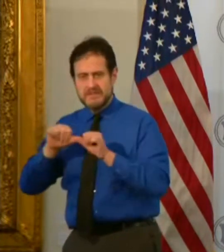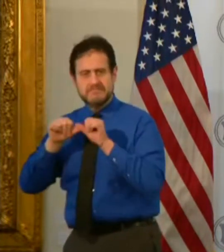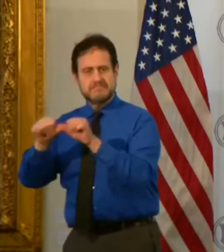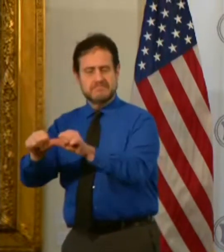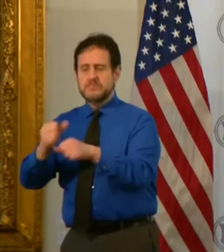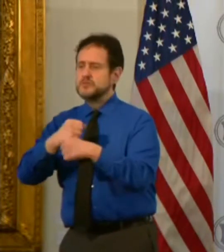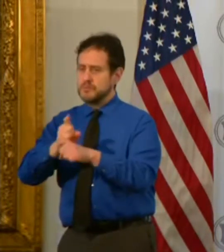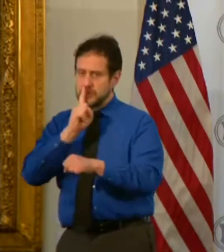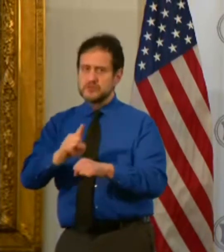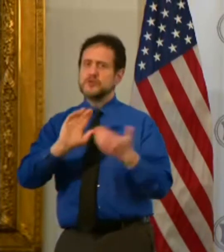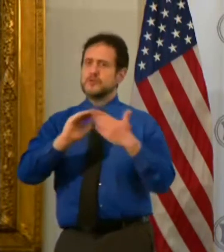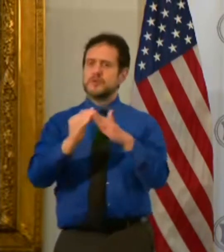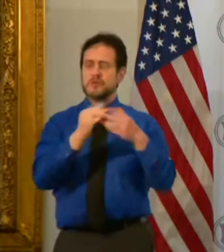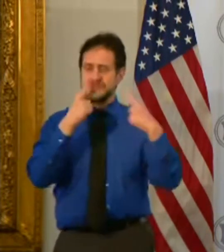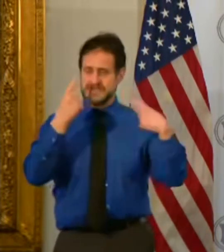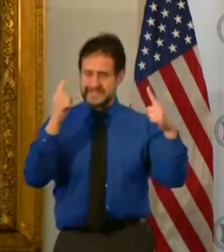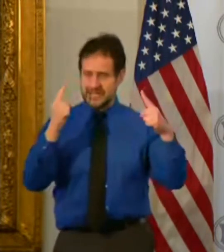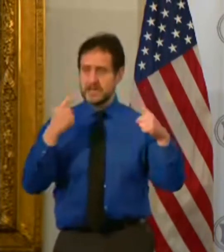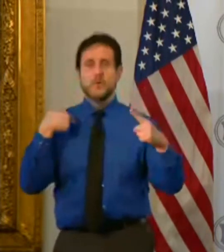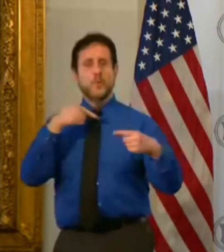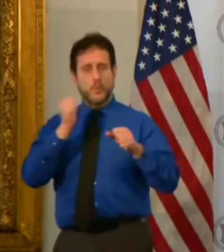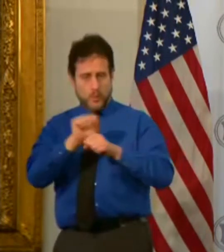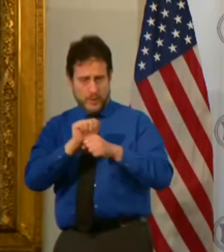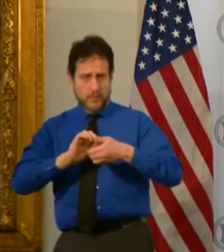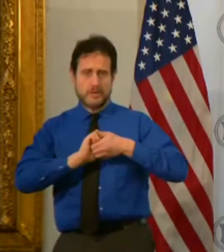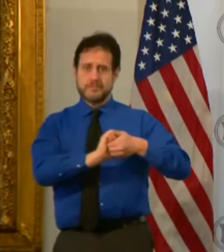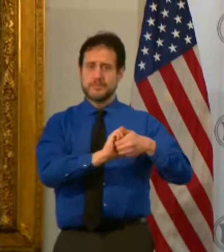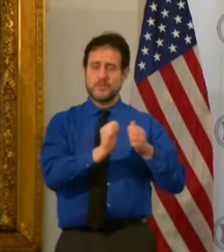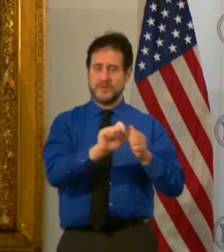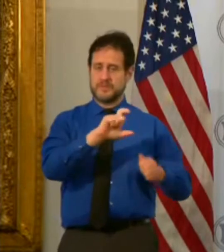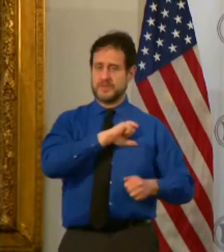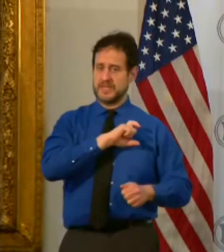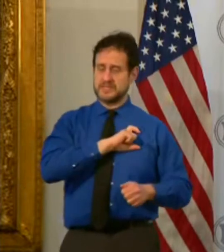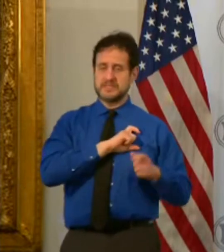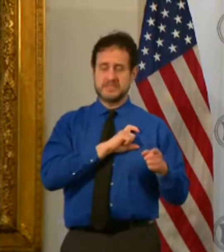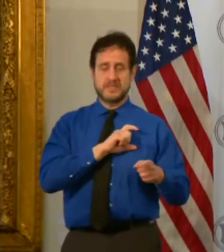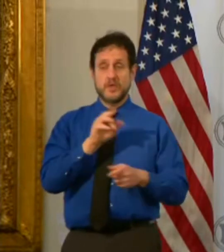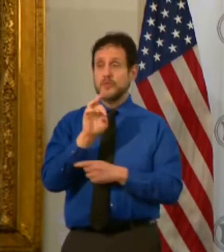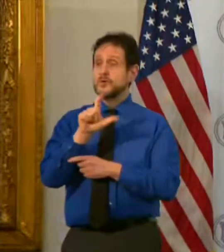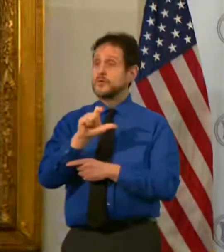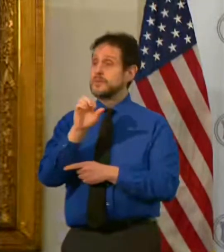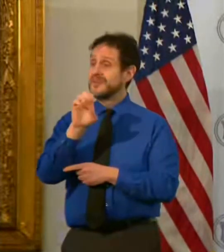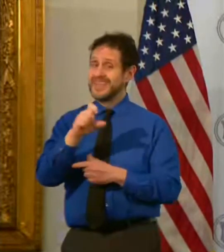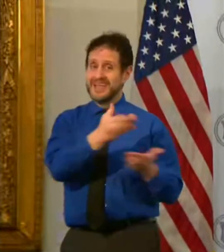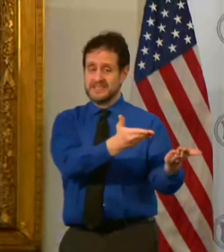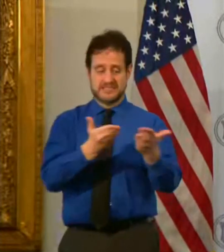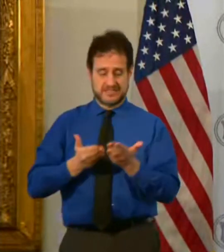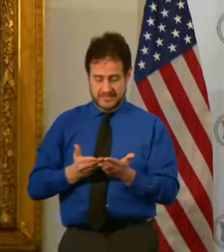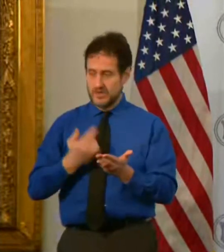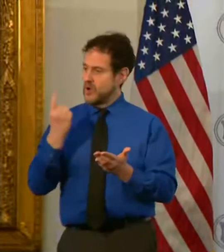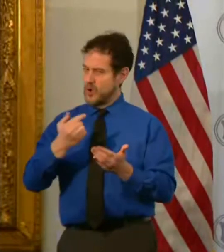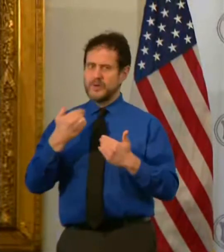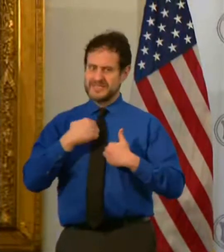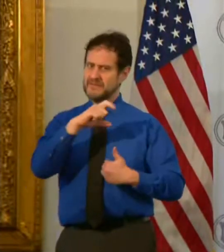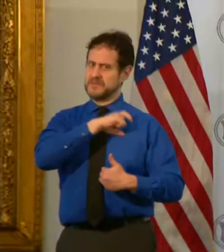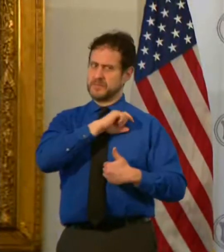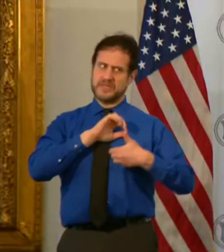law enforcement. There's not a single case, criminal case, that comes into our office that does not have a law enforcement partner on